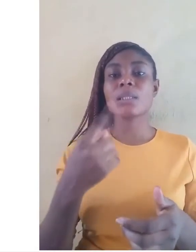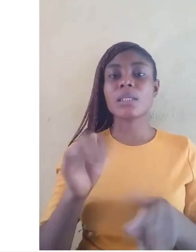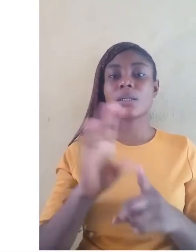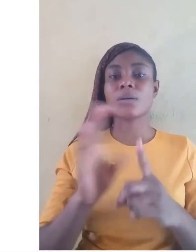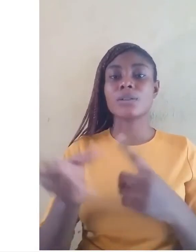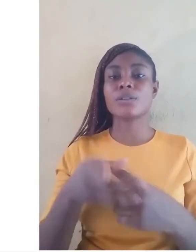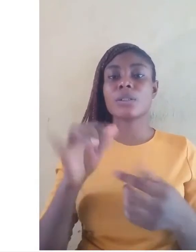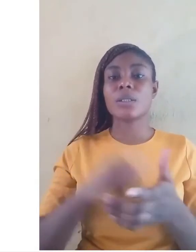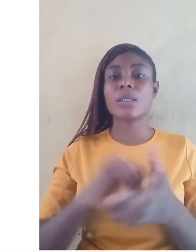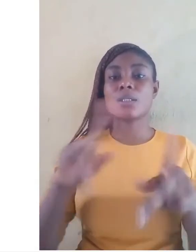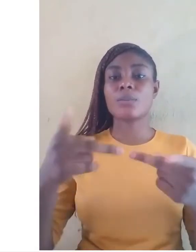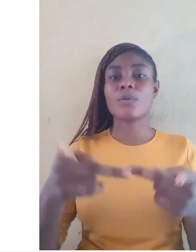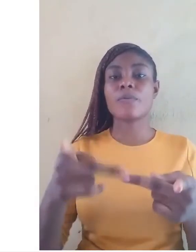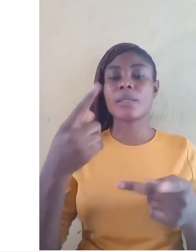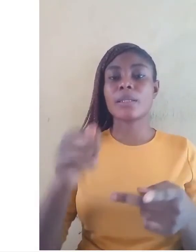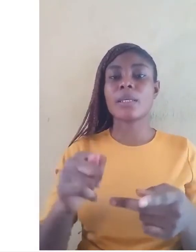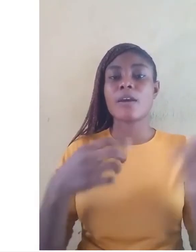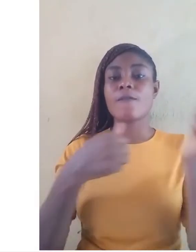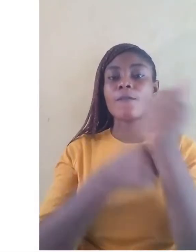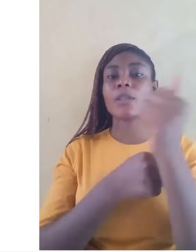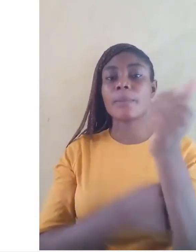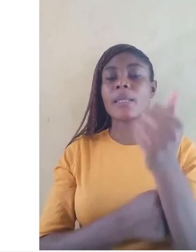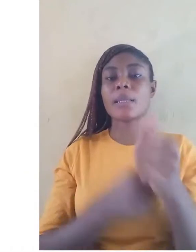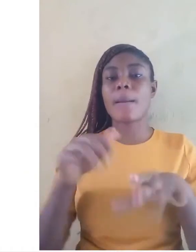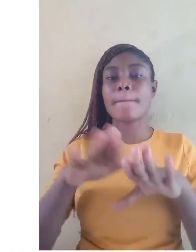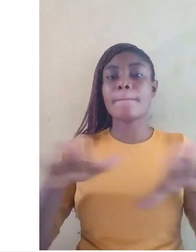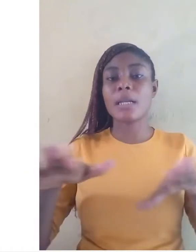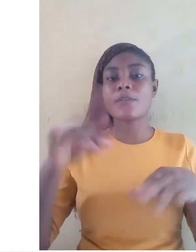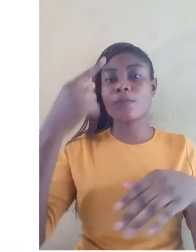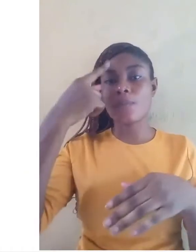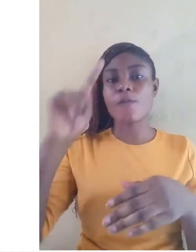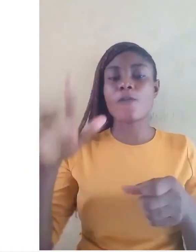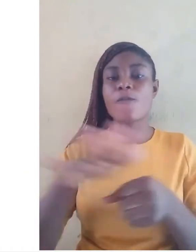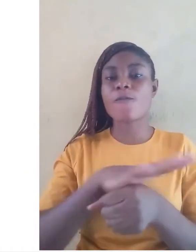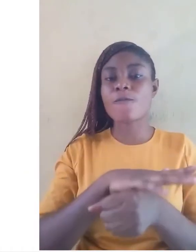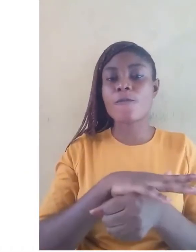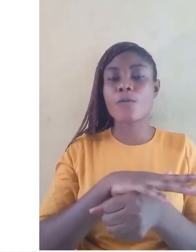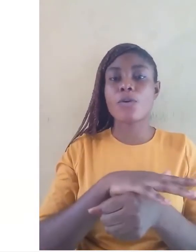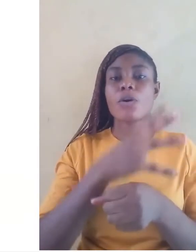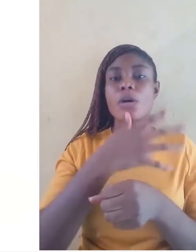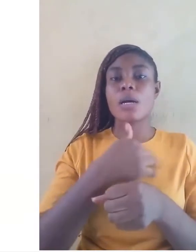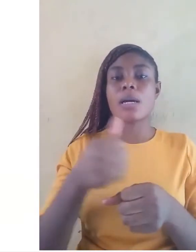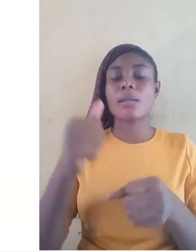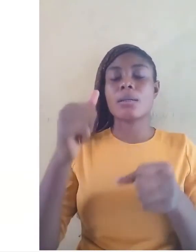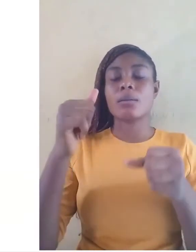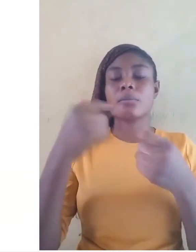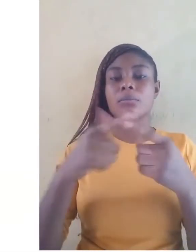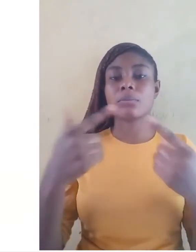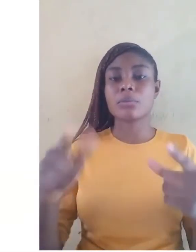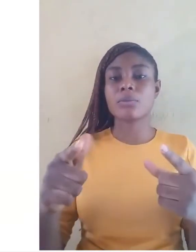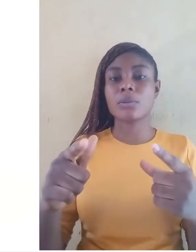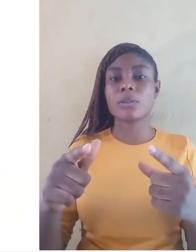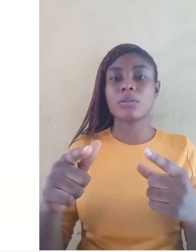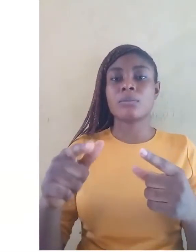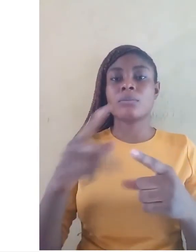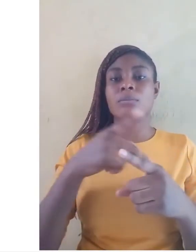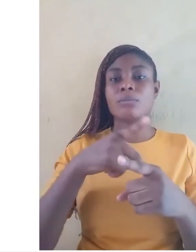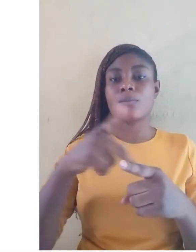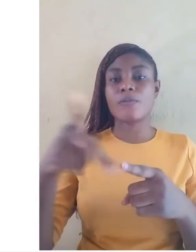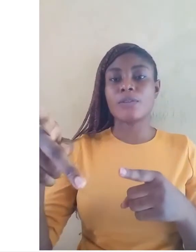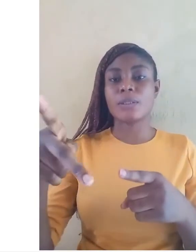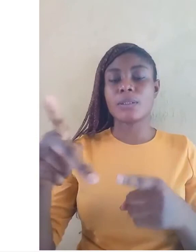the condition that provides a fundamental platform for full linguistic and cognitive proficiency.